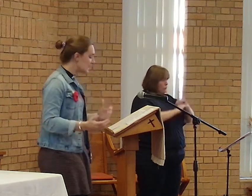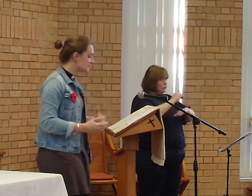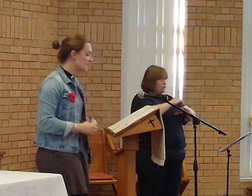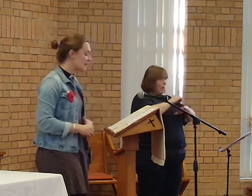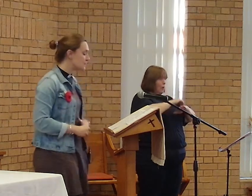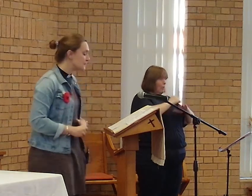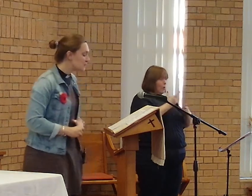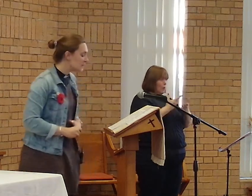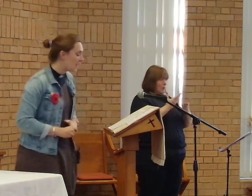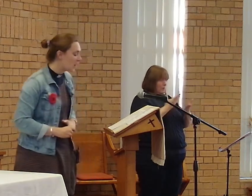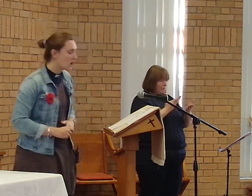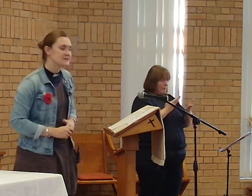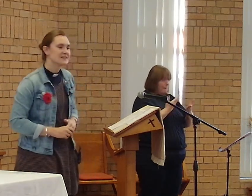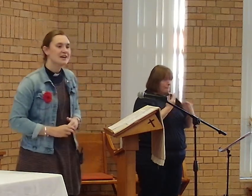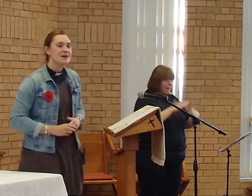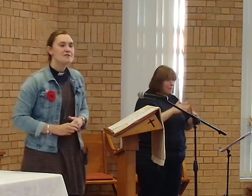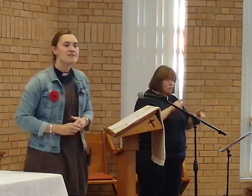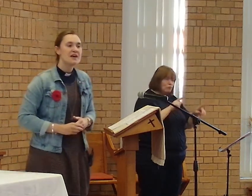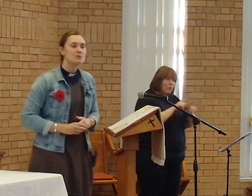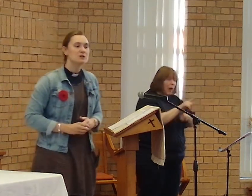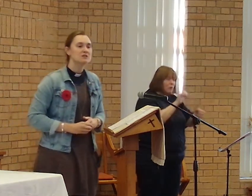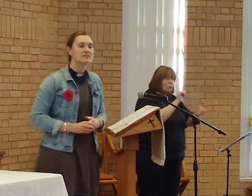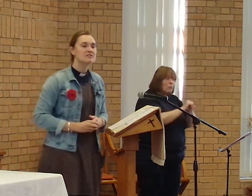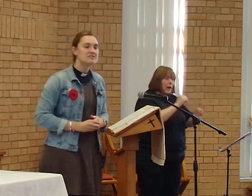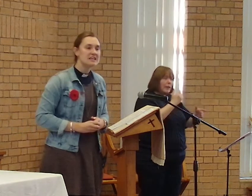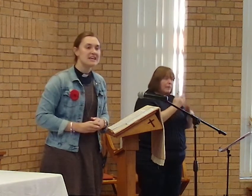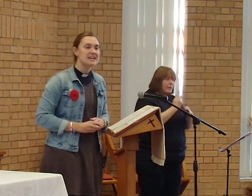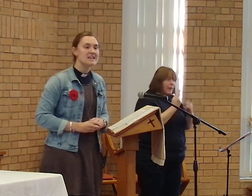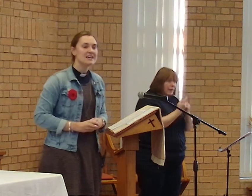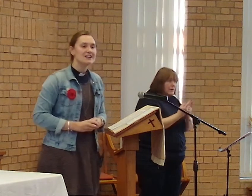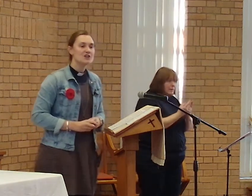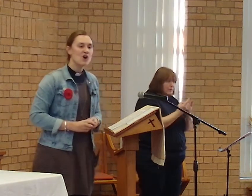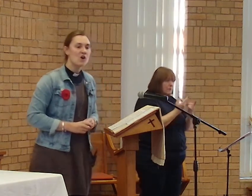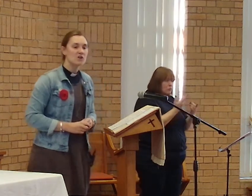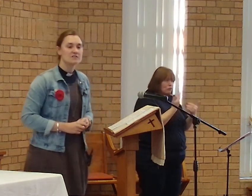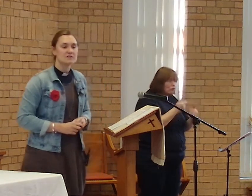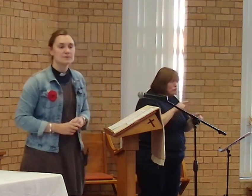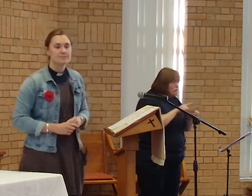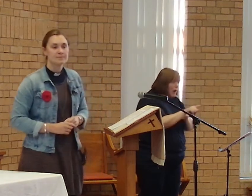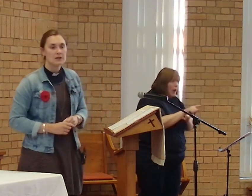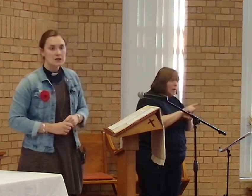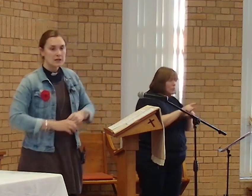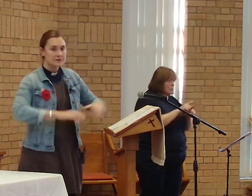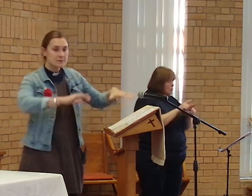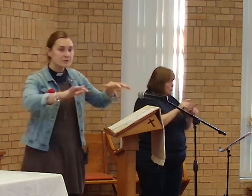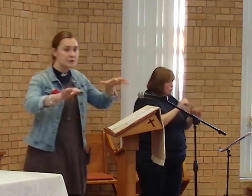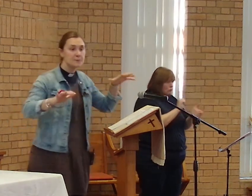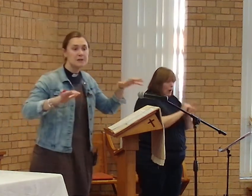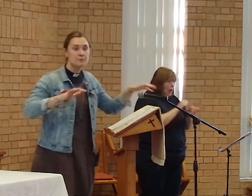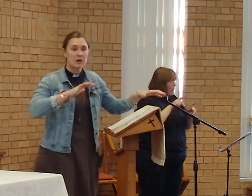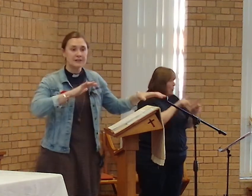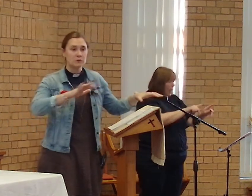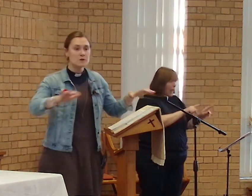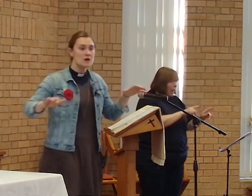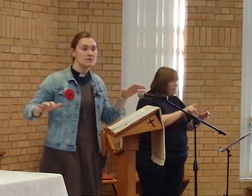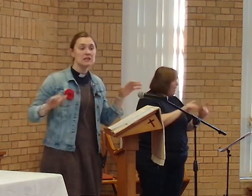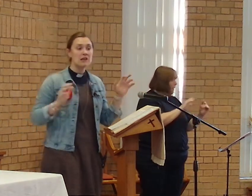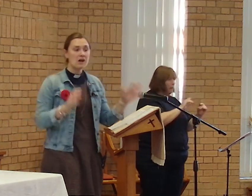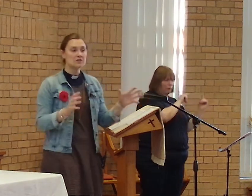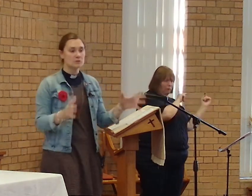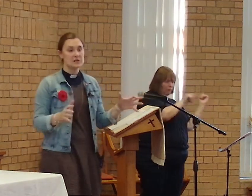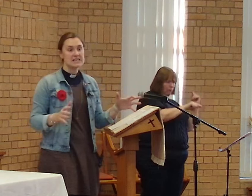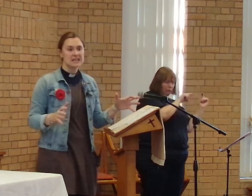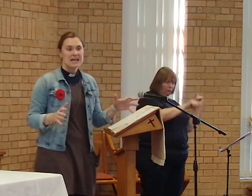Another one, blessed are the pure in heart, for they will see God. Now, some of our young people might not know